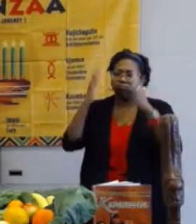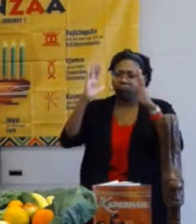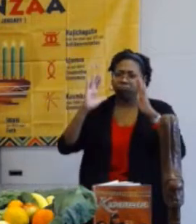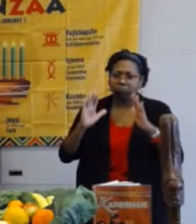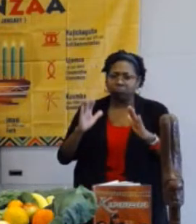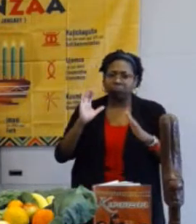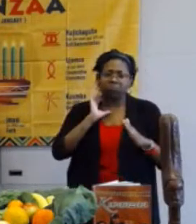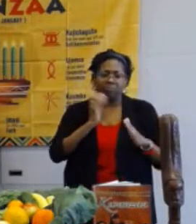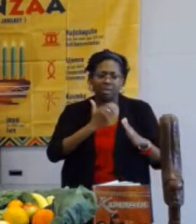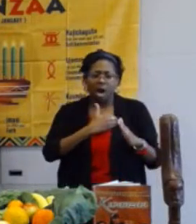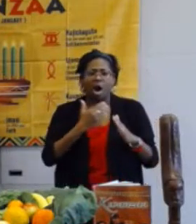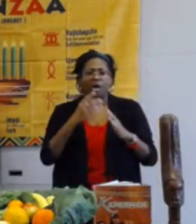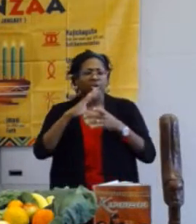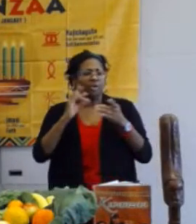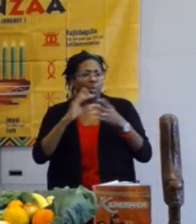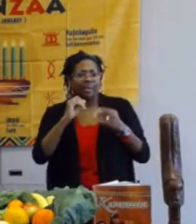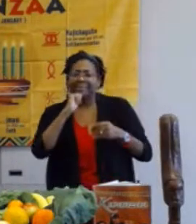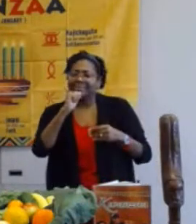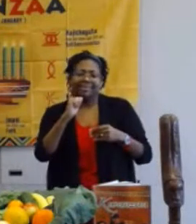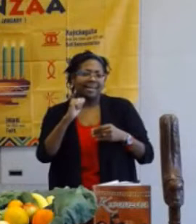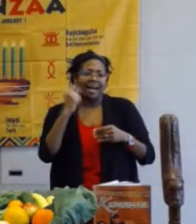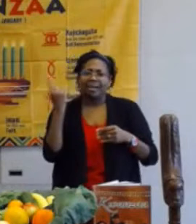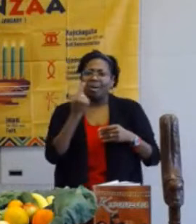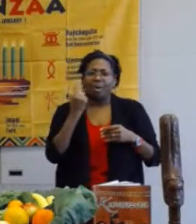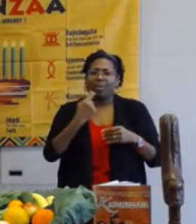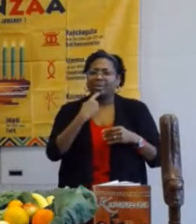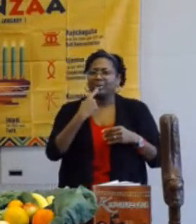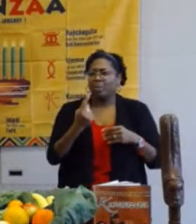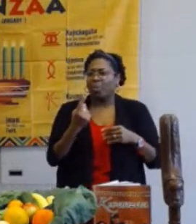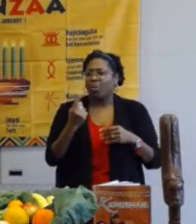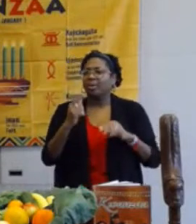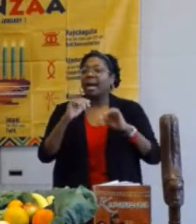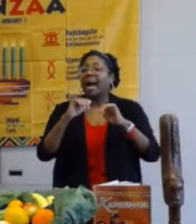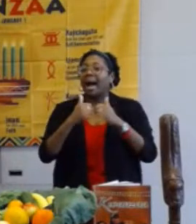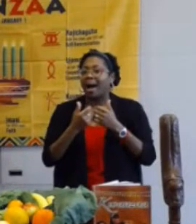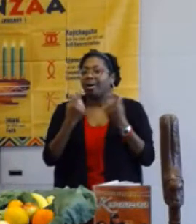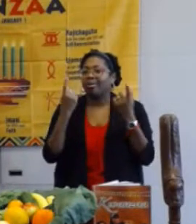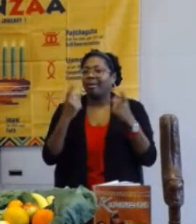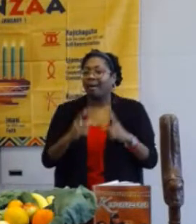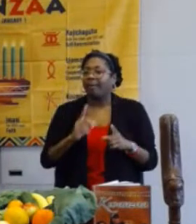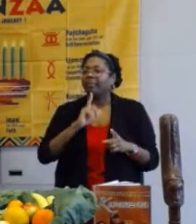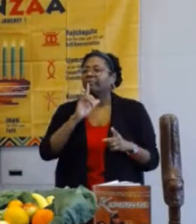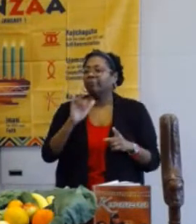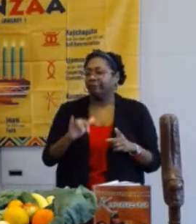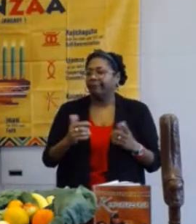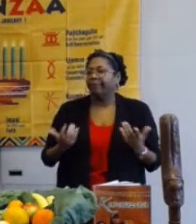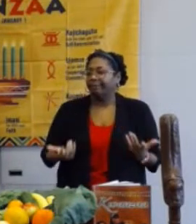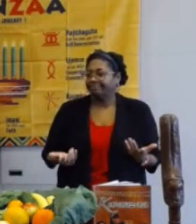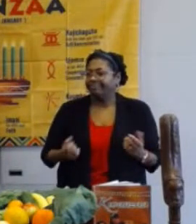our story is not always told as it occurred. It has been